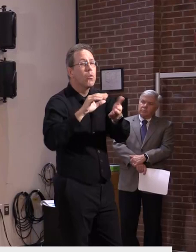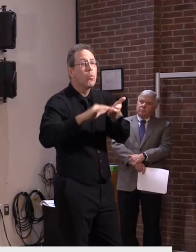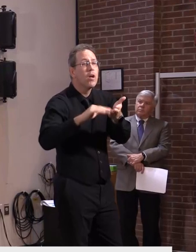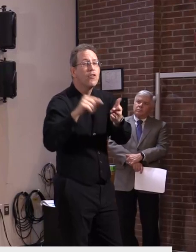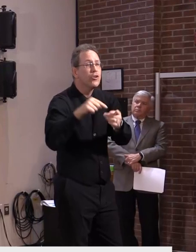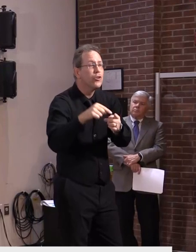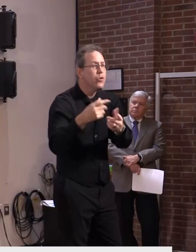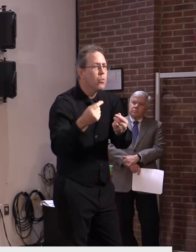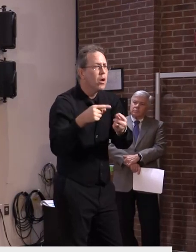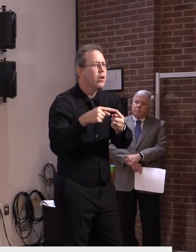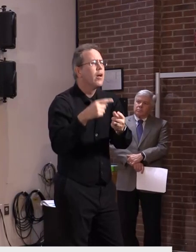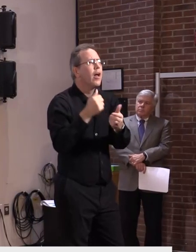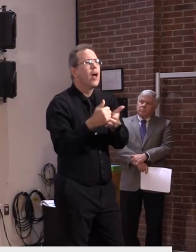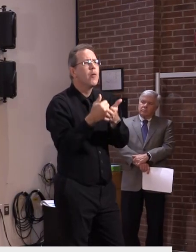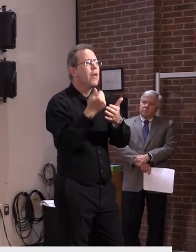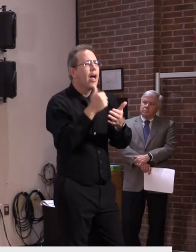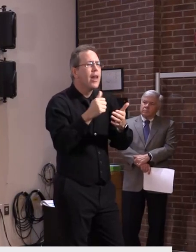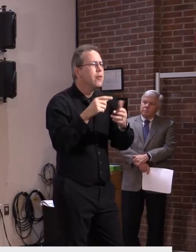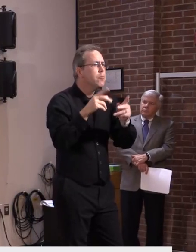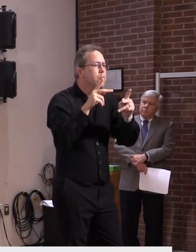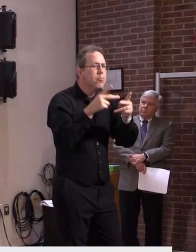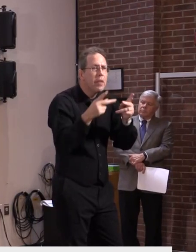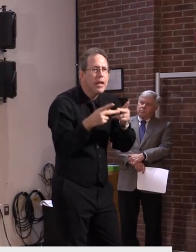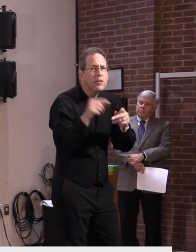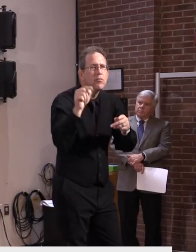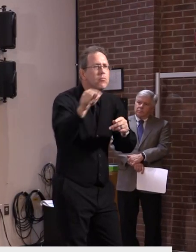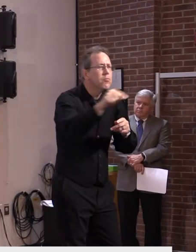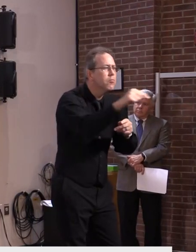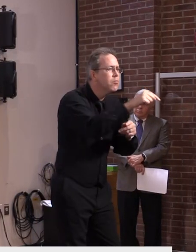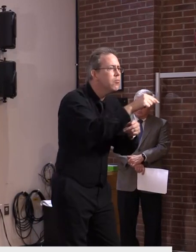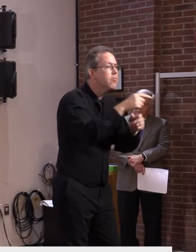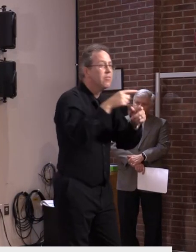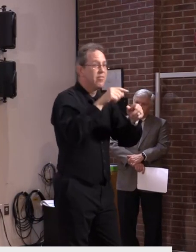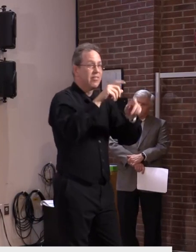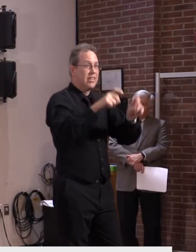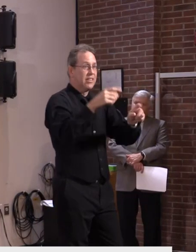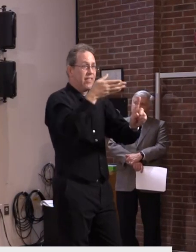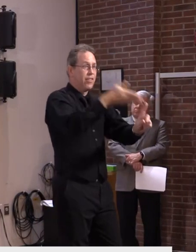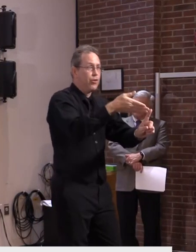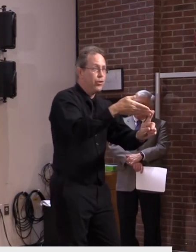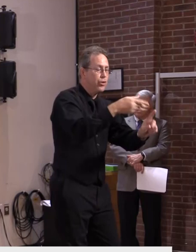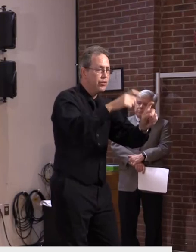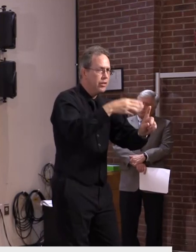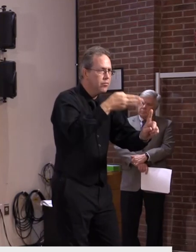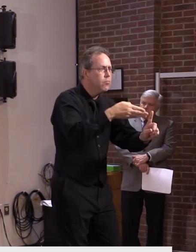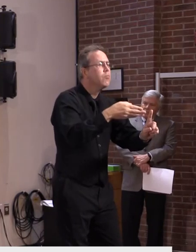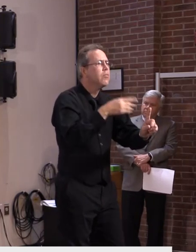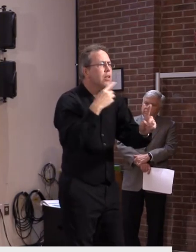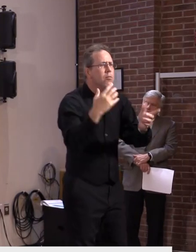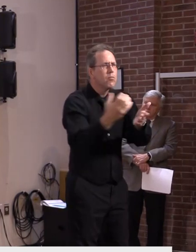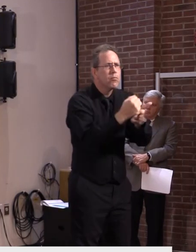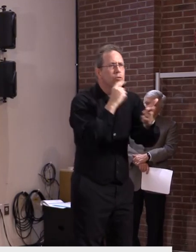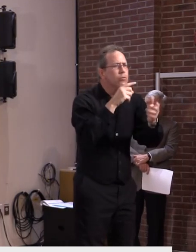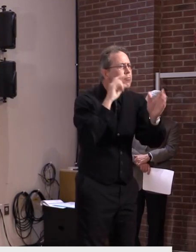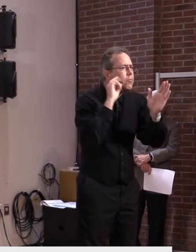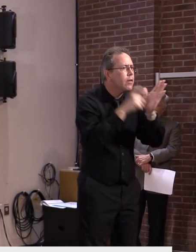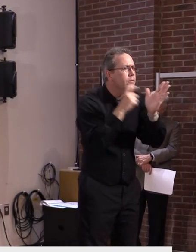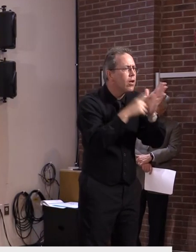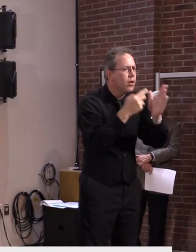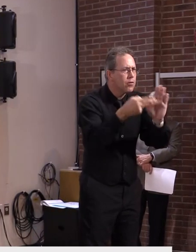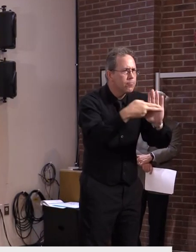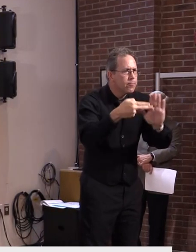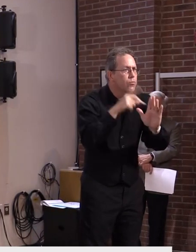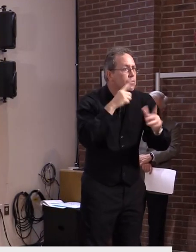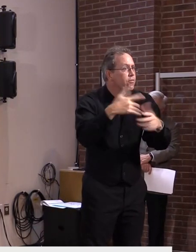any site that's going to implement medical testing, and the waiver process is available under federal regulation when the tests that are being administered are